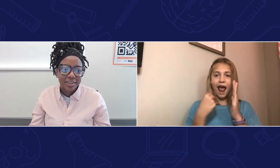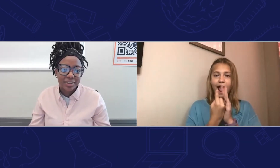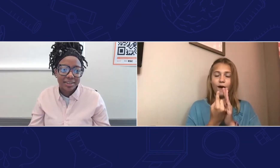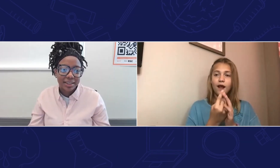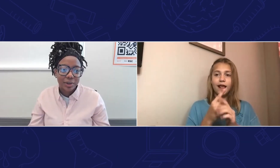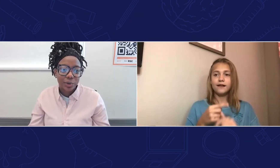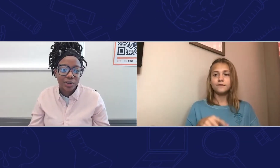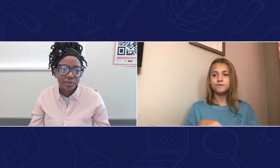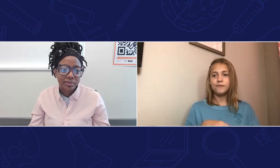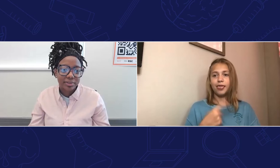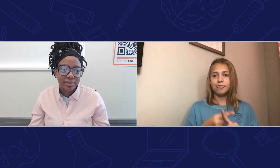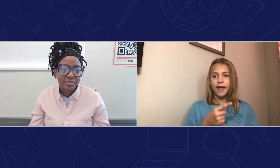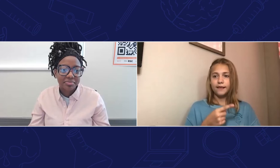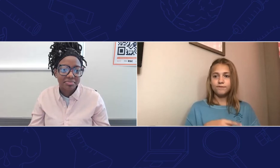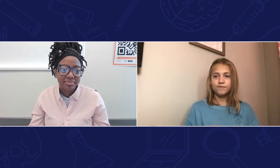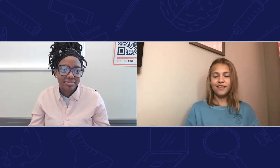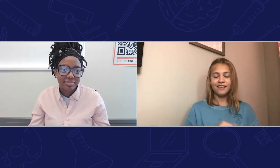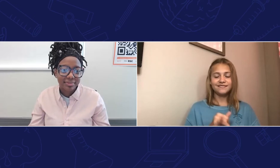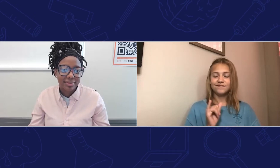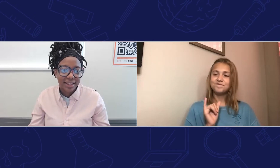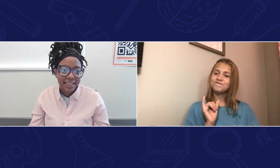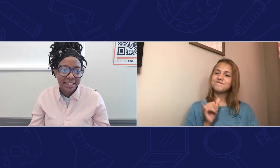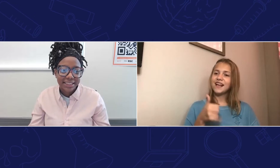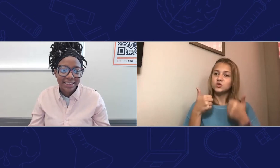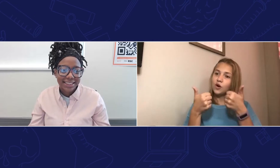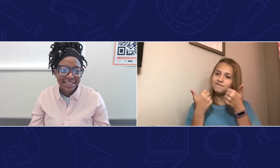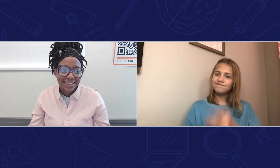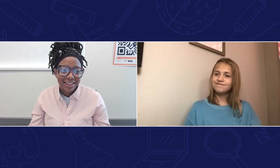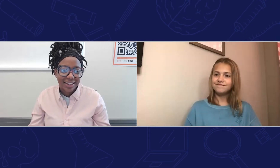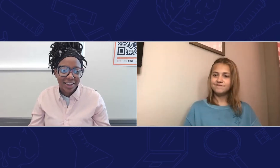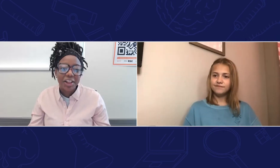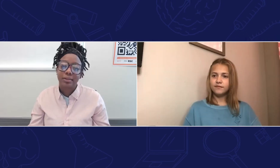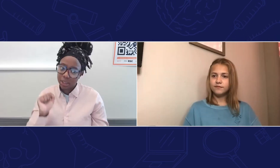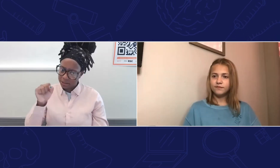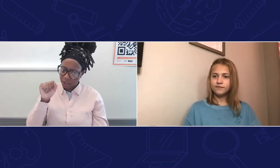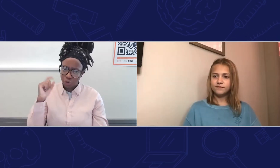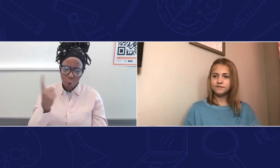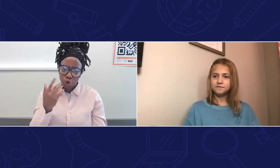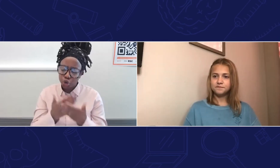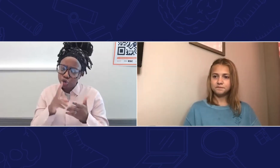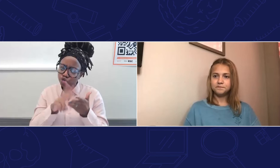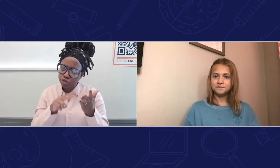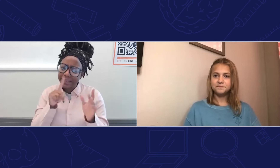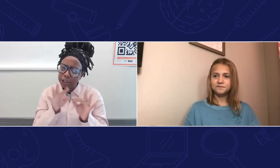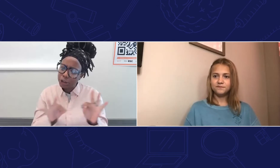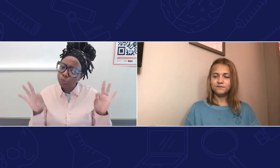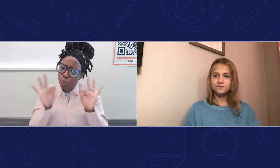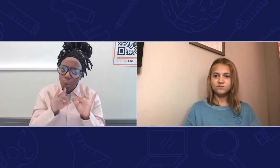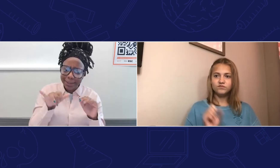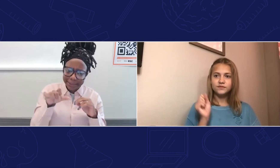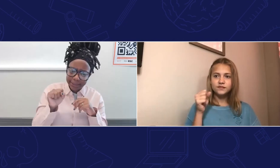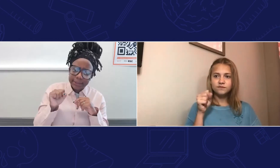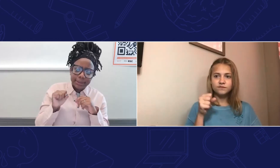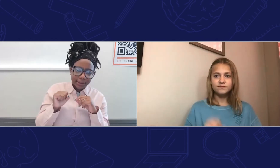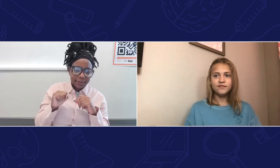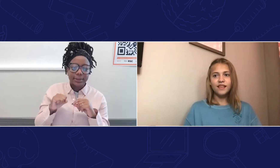I'll just read for an hour and then that's good. Yes, it's always good. Reading is very important.